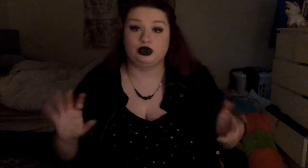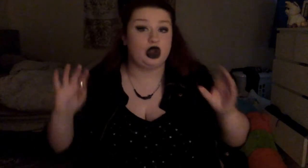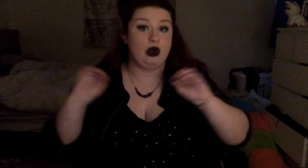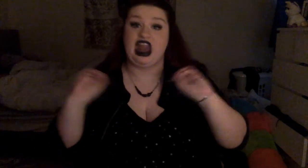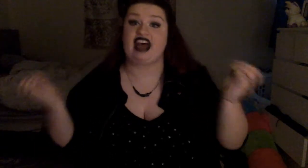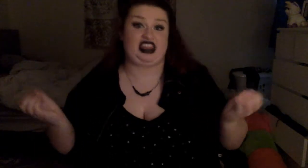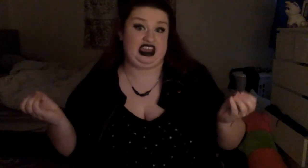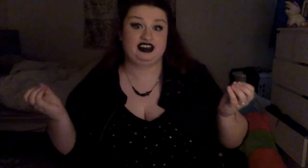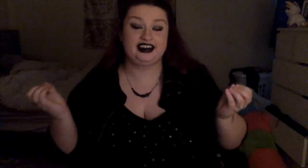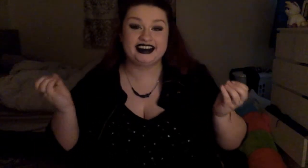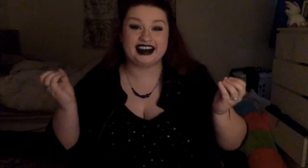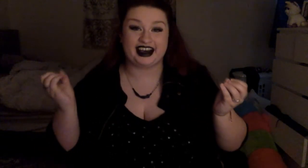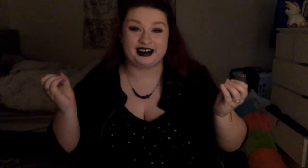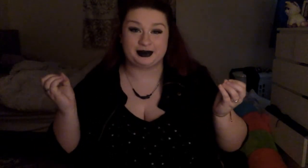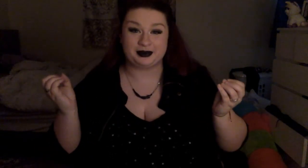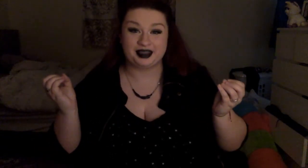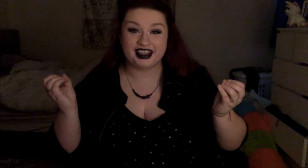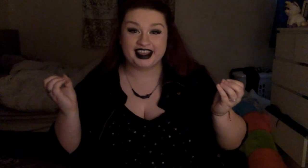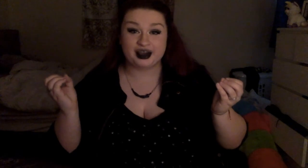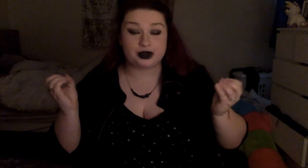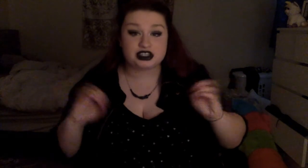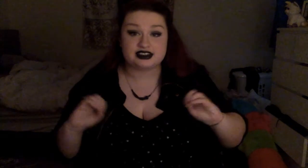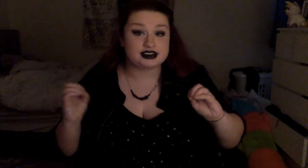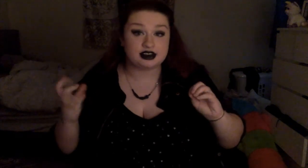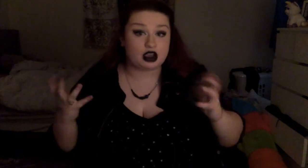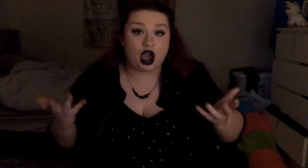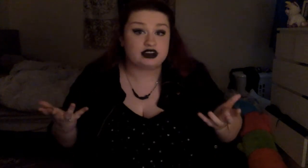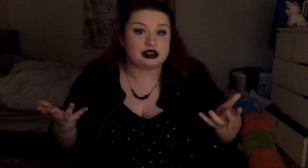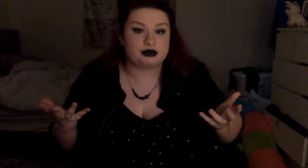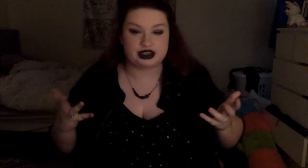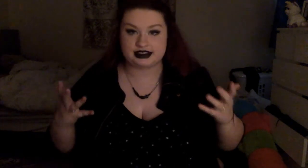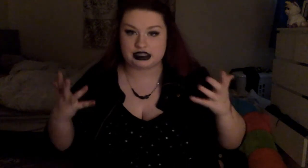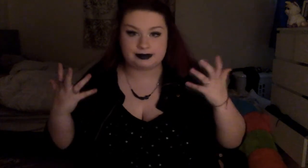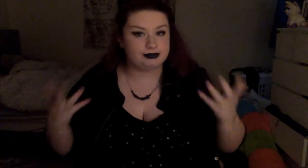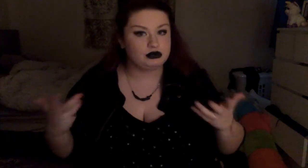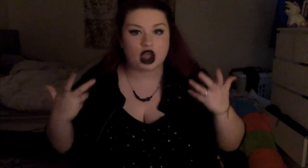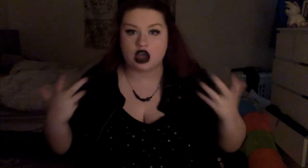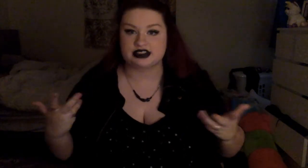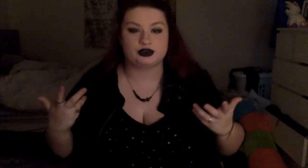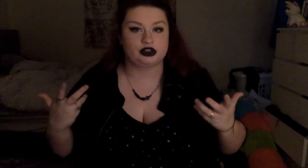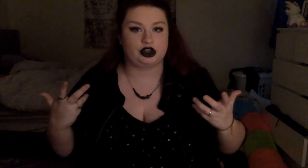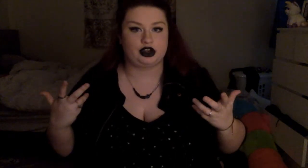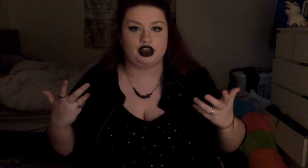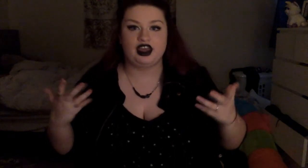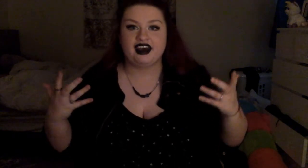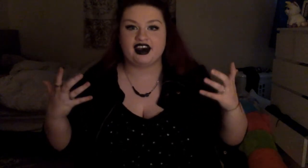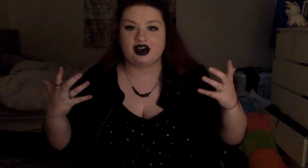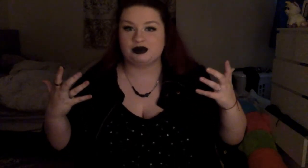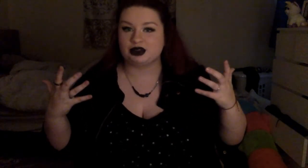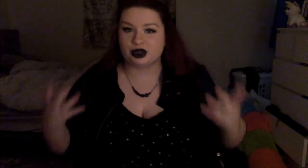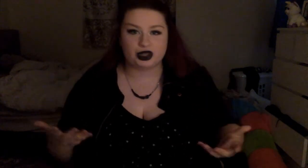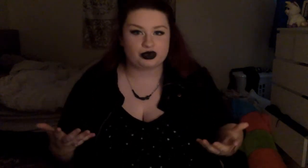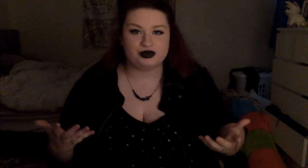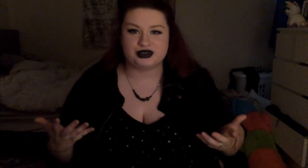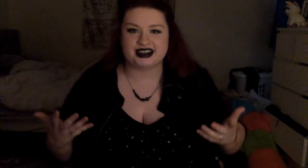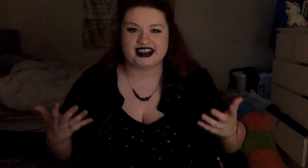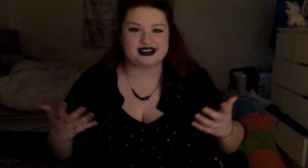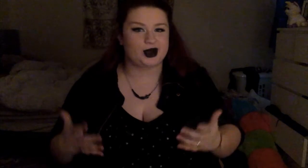know nothing, which is awesome because it's awesome to learn. Learning through music is